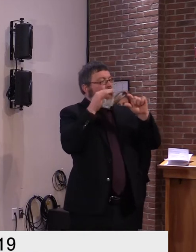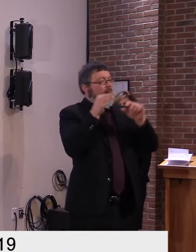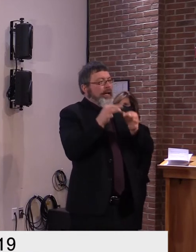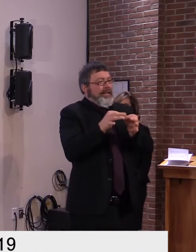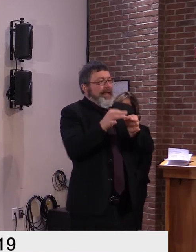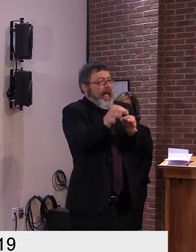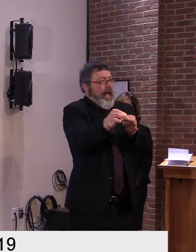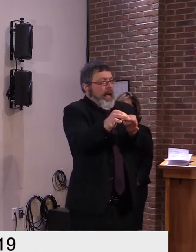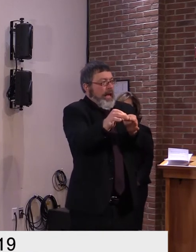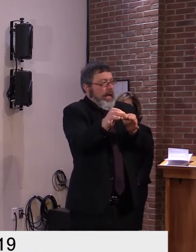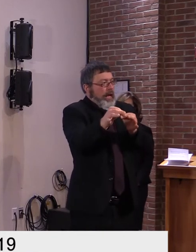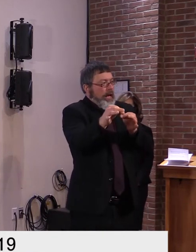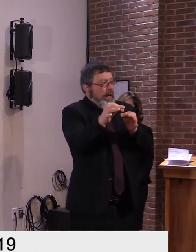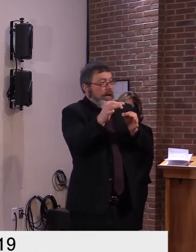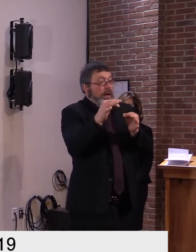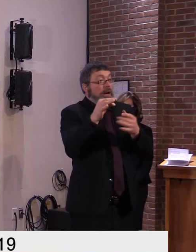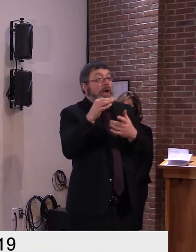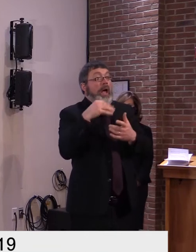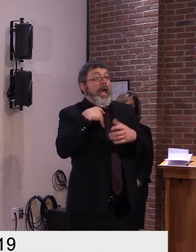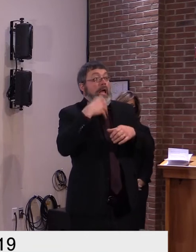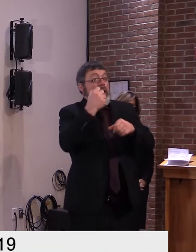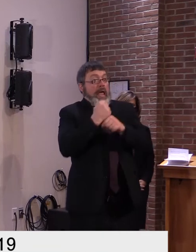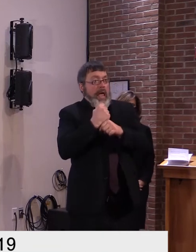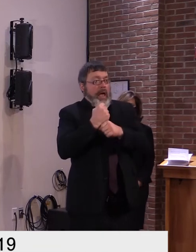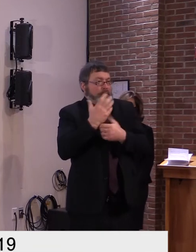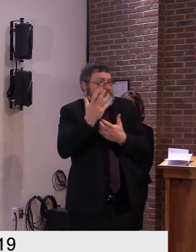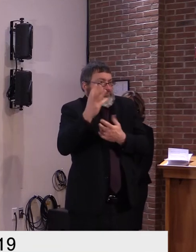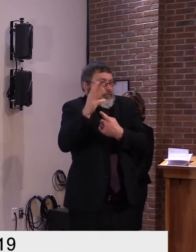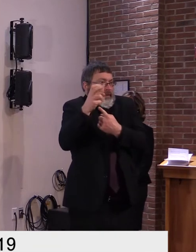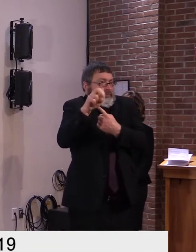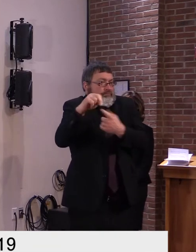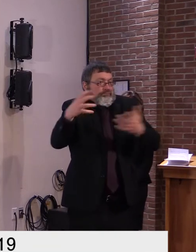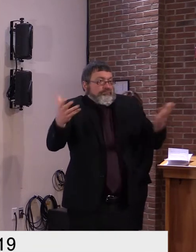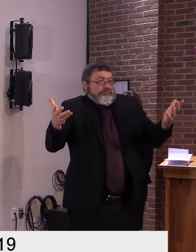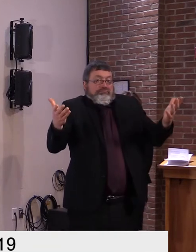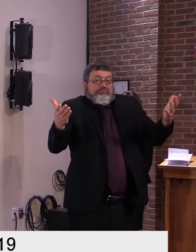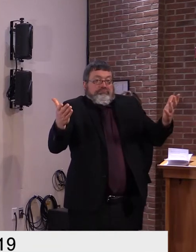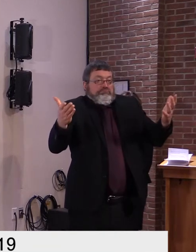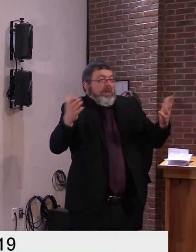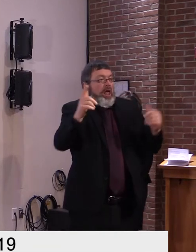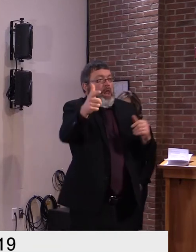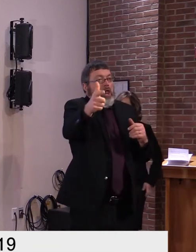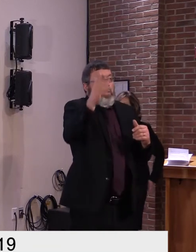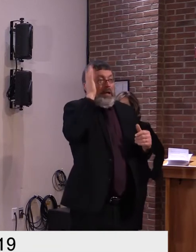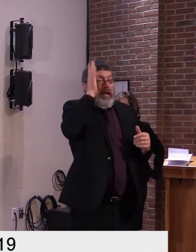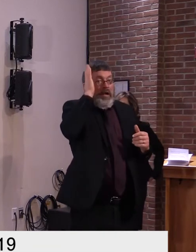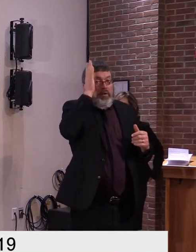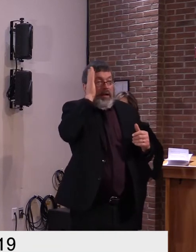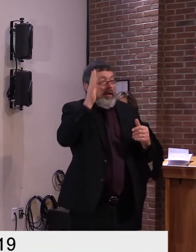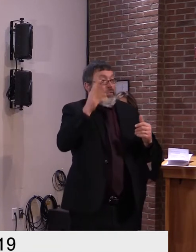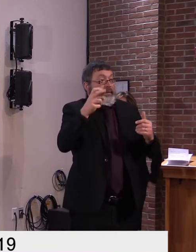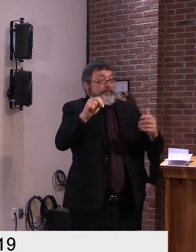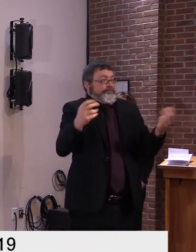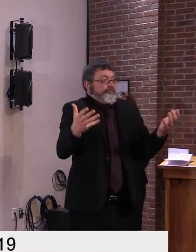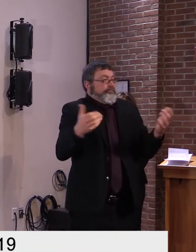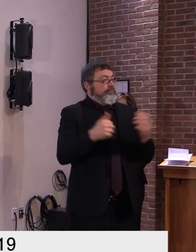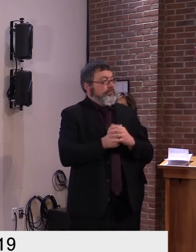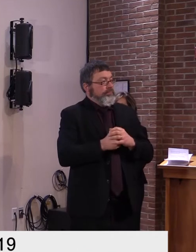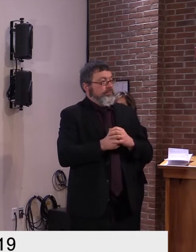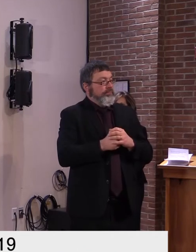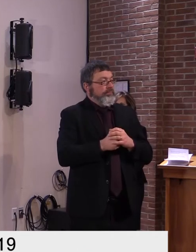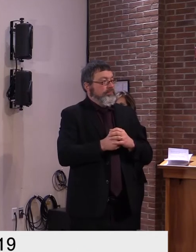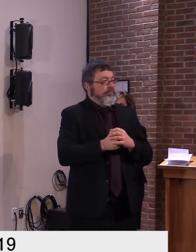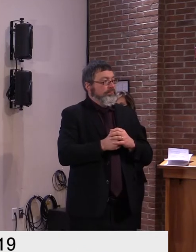that reassurance. The Pfizer company itself has been pretty adamantly denying it is on their end that